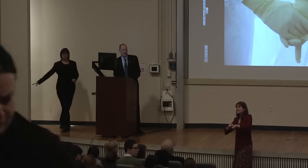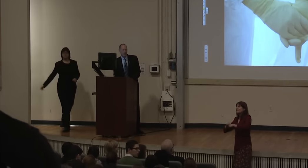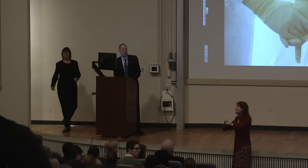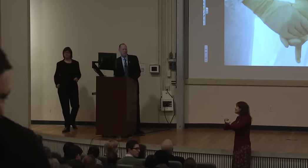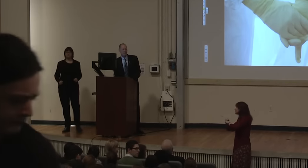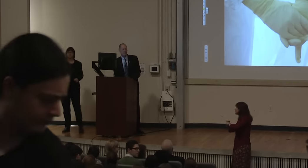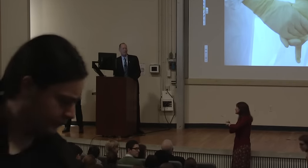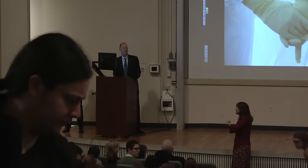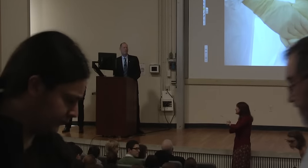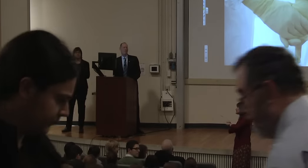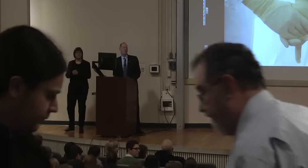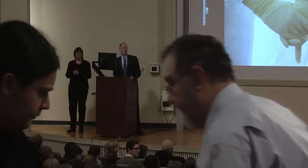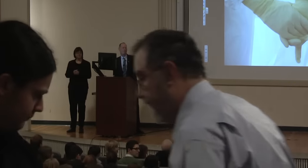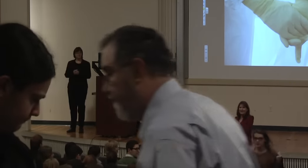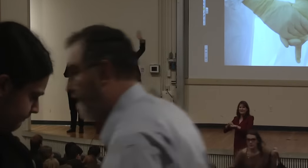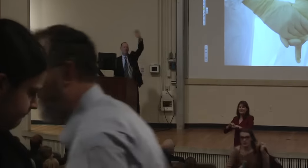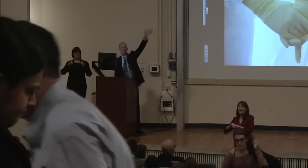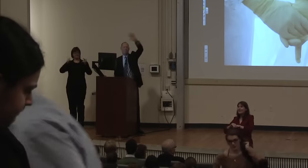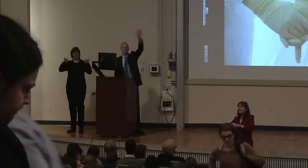Thank you, my peeps.